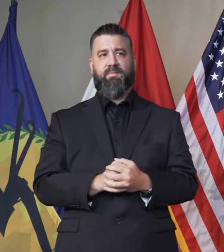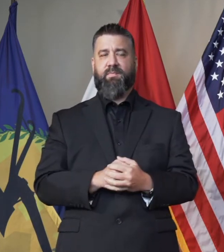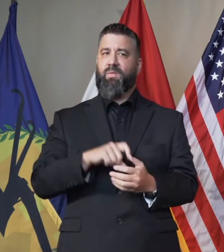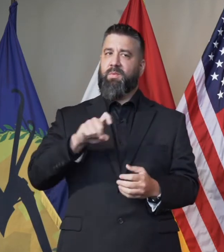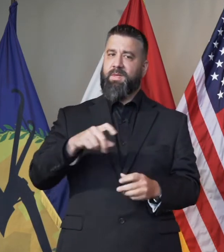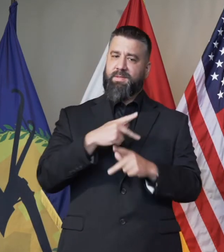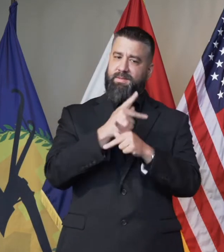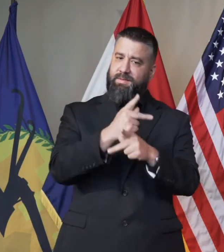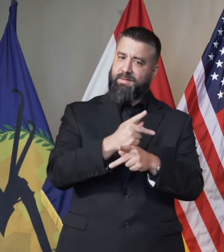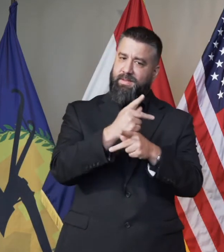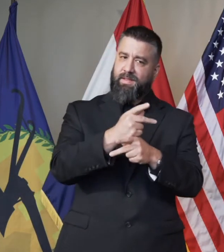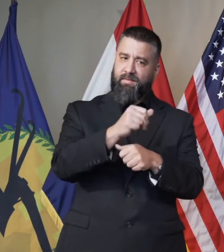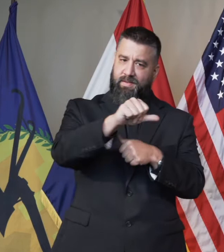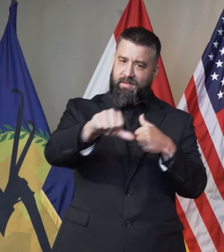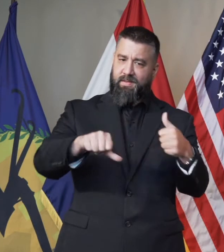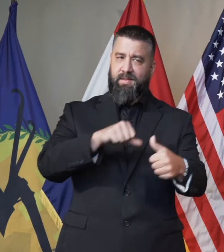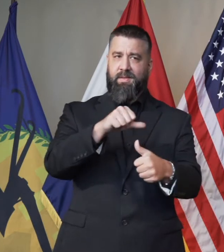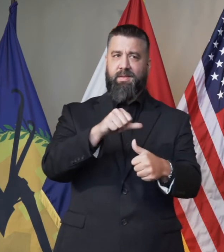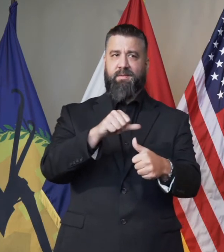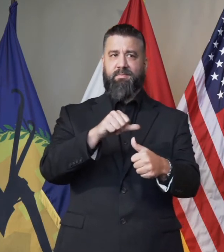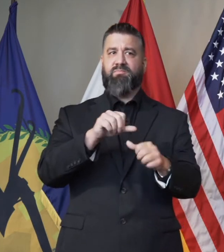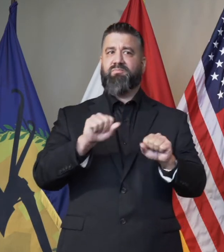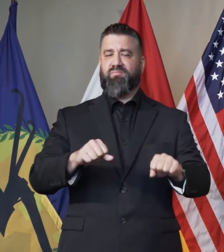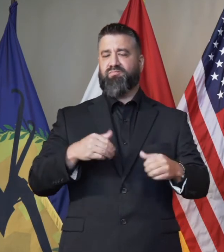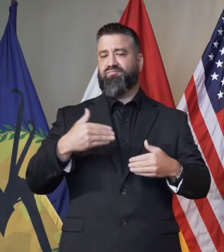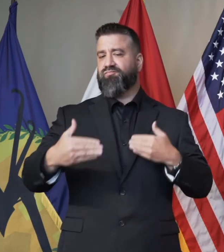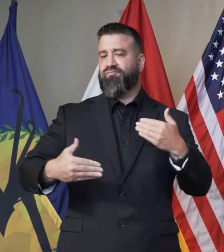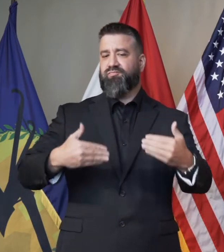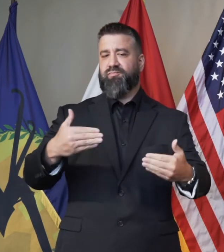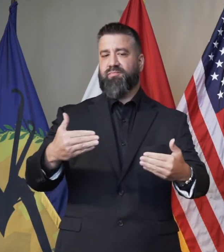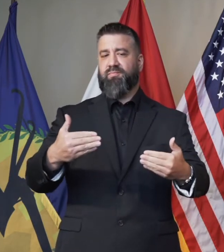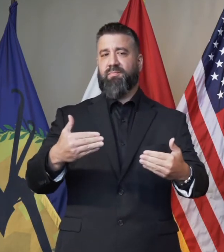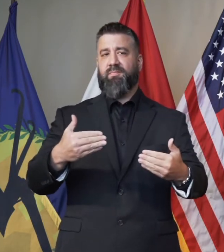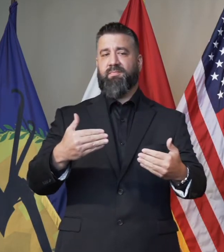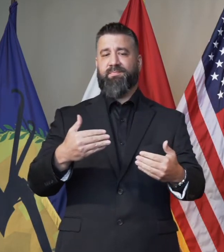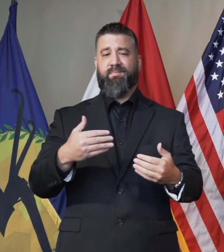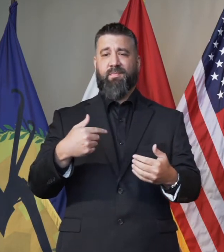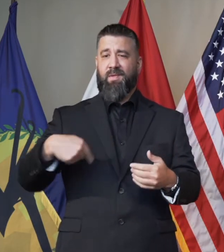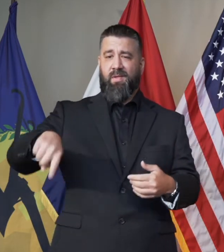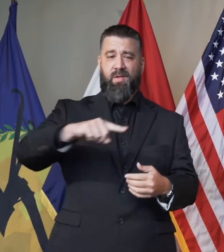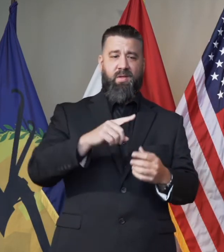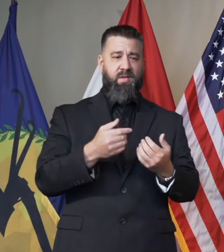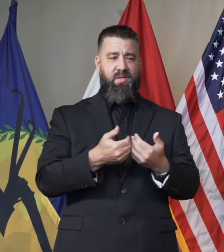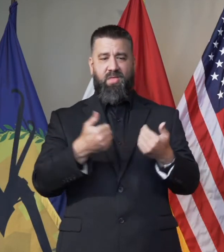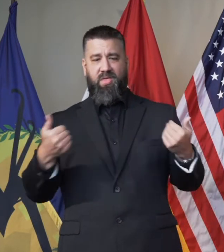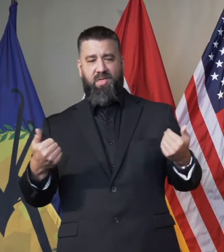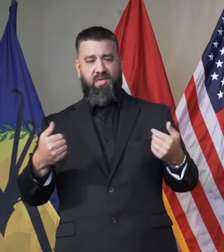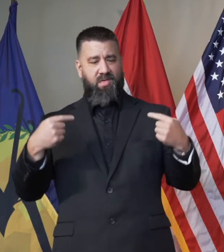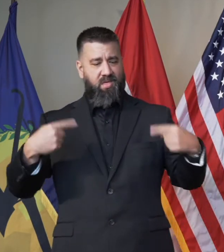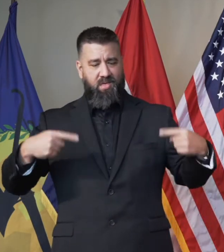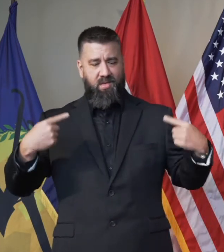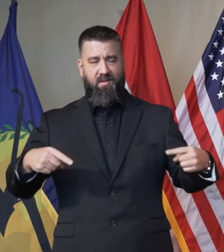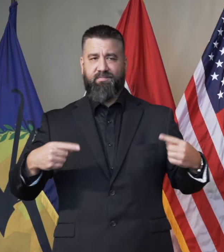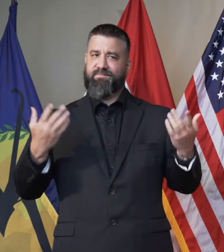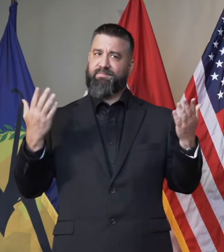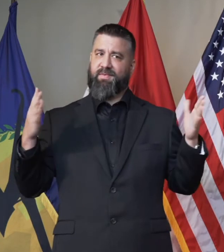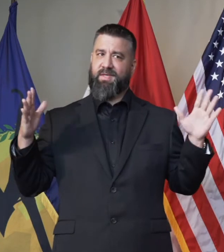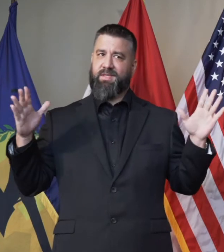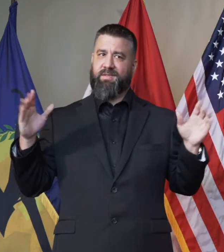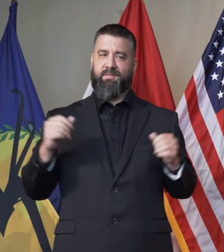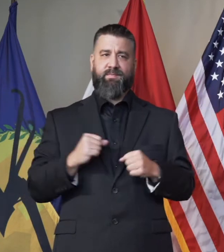each other that we can move forward. The time for division is past. This virus knows